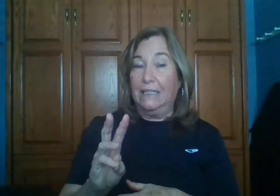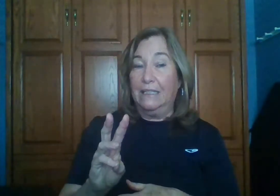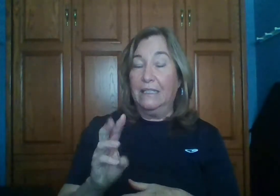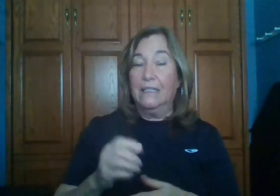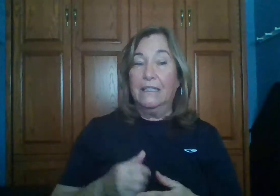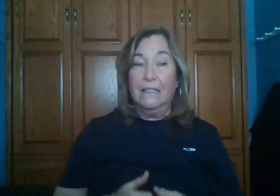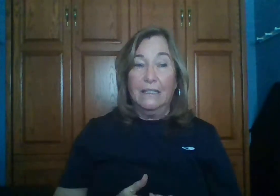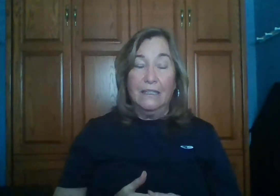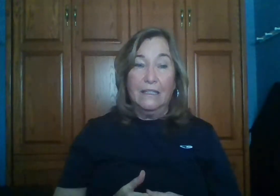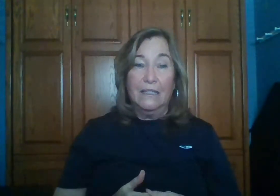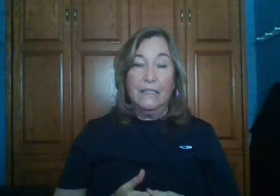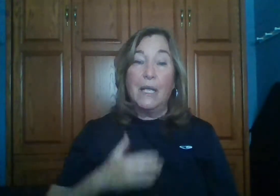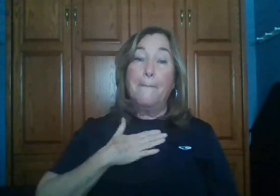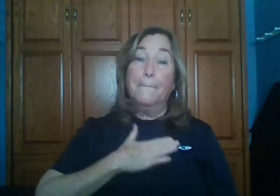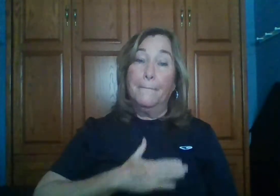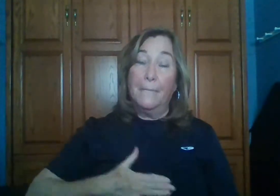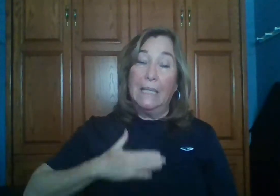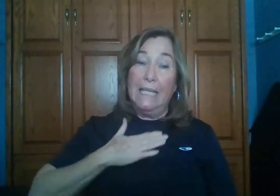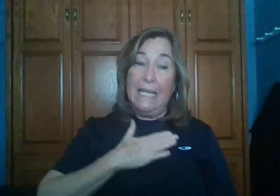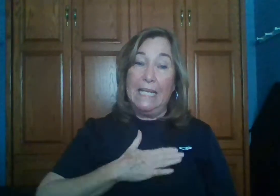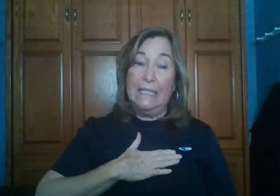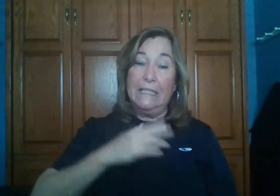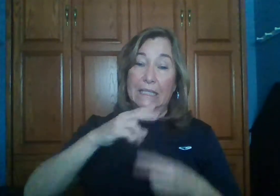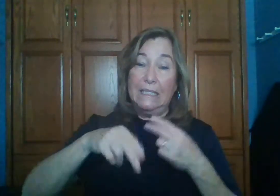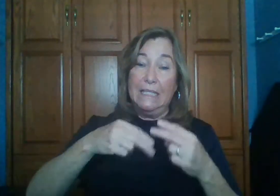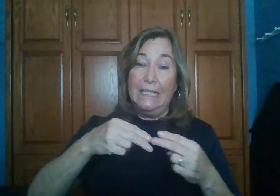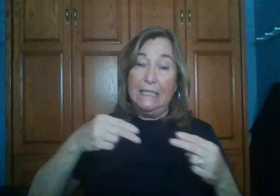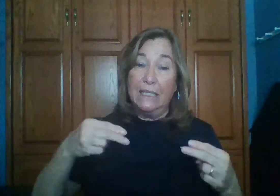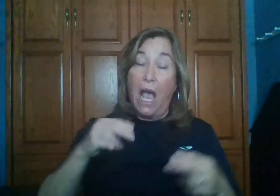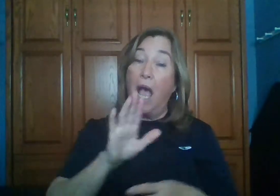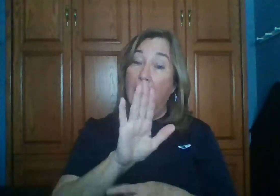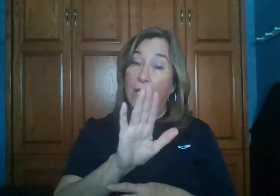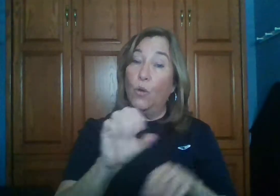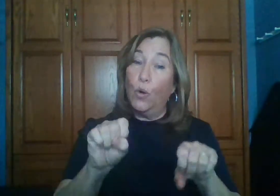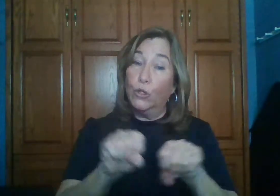Please tie your shoes now.